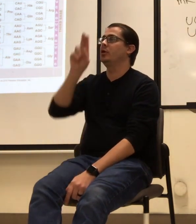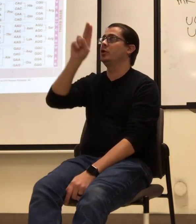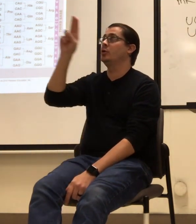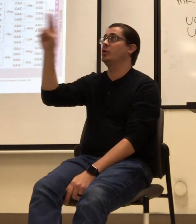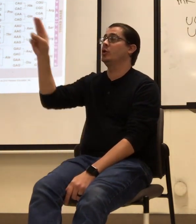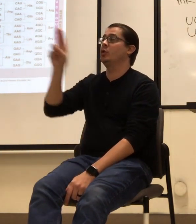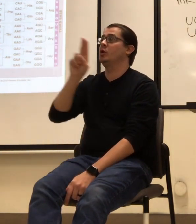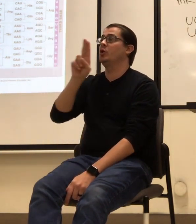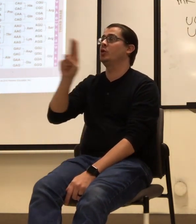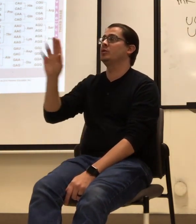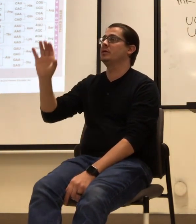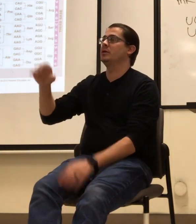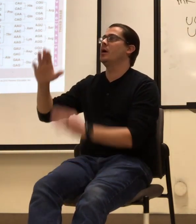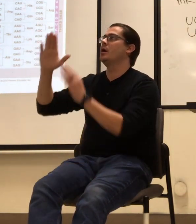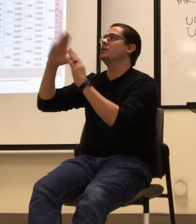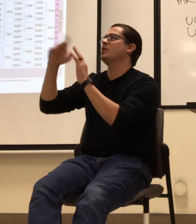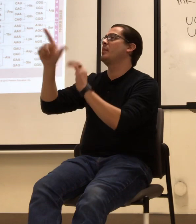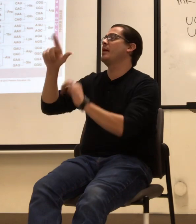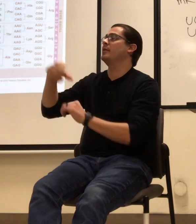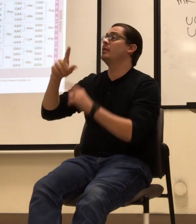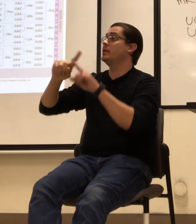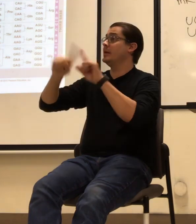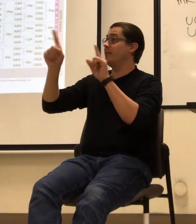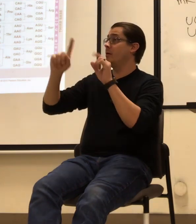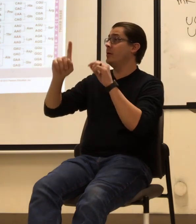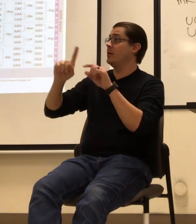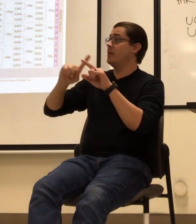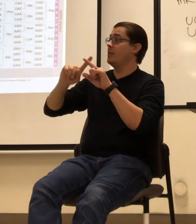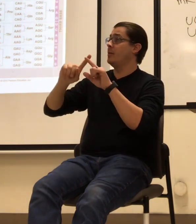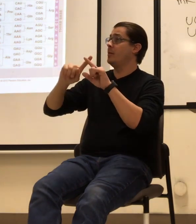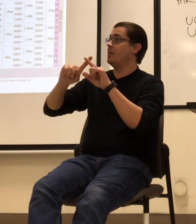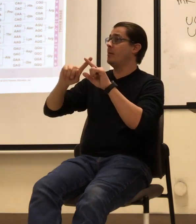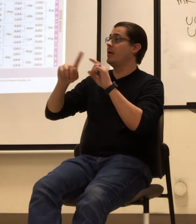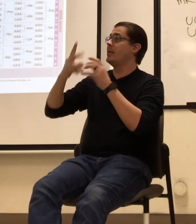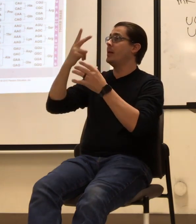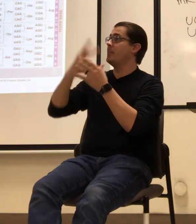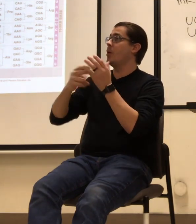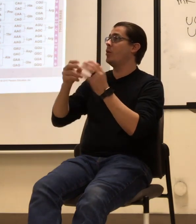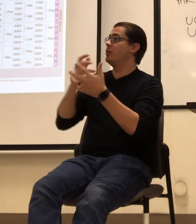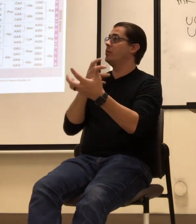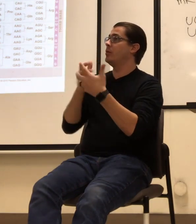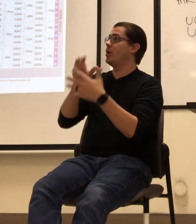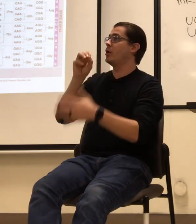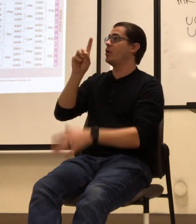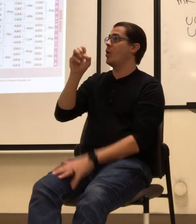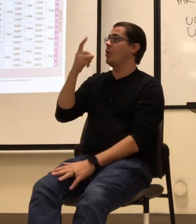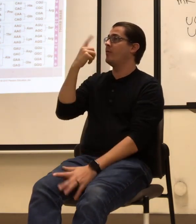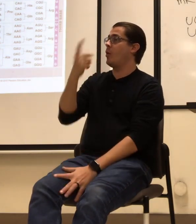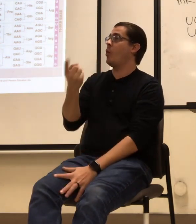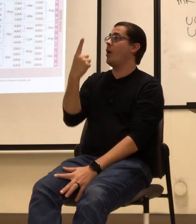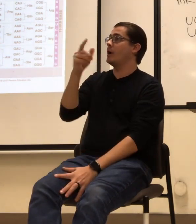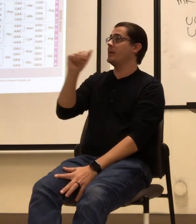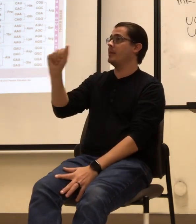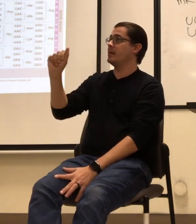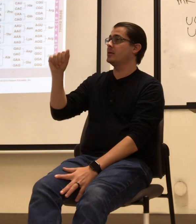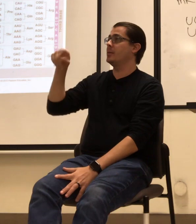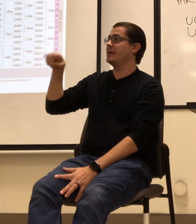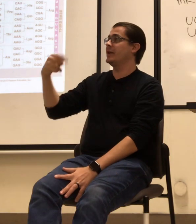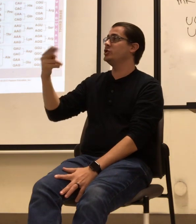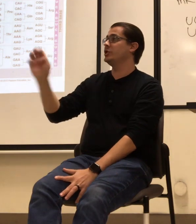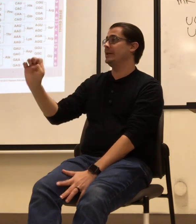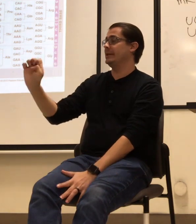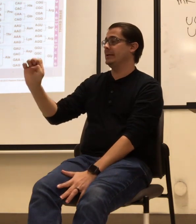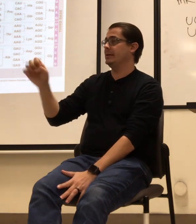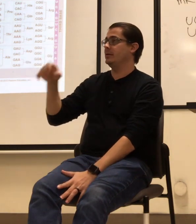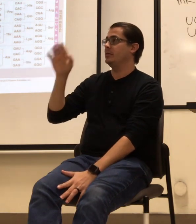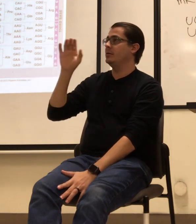UUC. They're different, but they both code for 1 amino acid, phenylalanine, PHE.